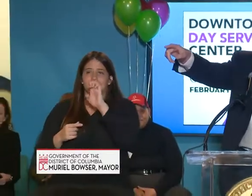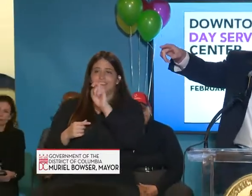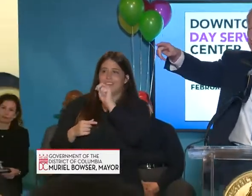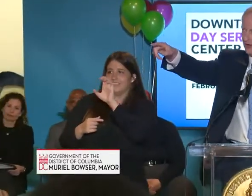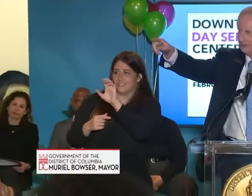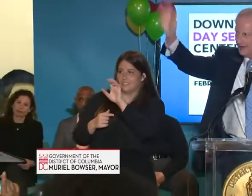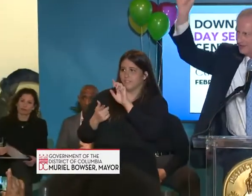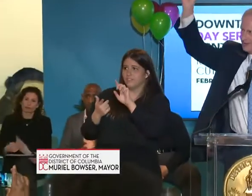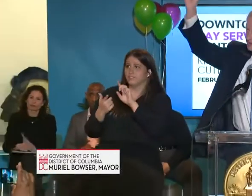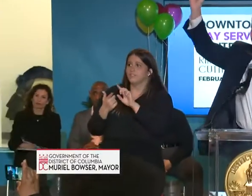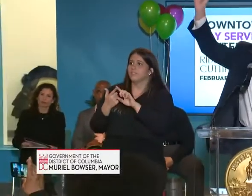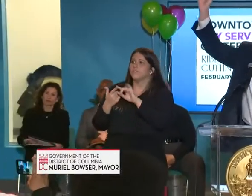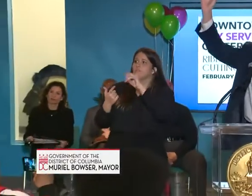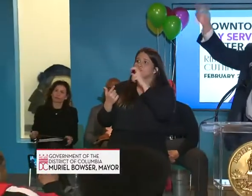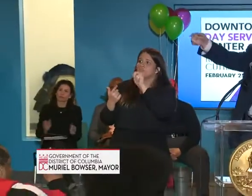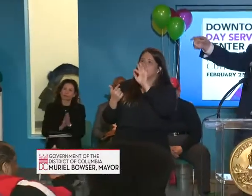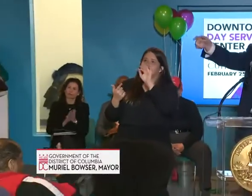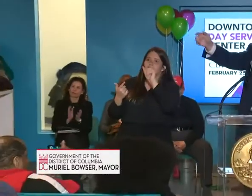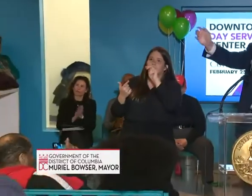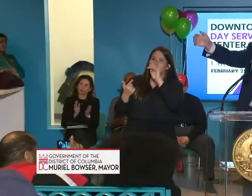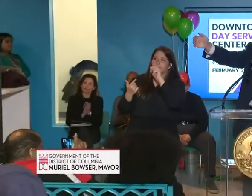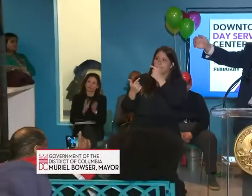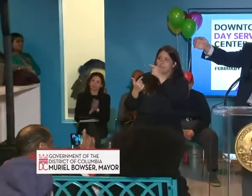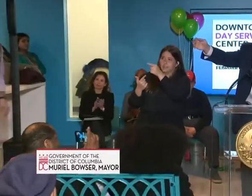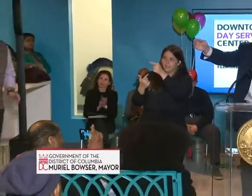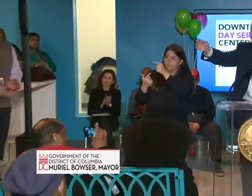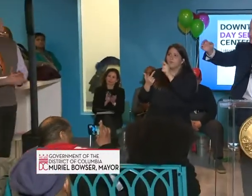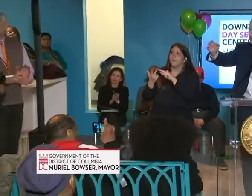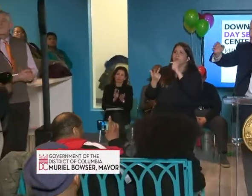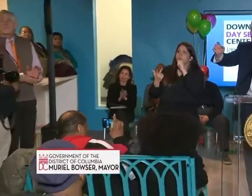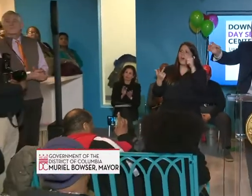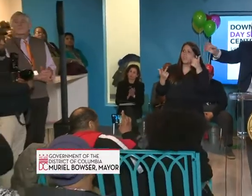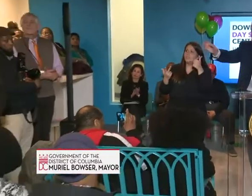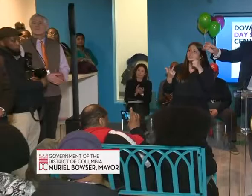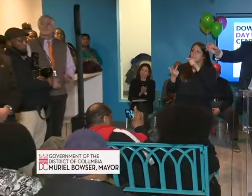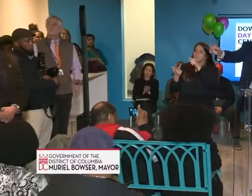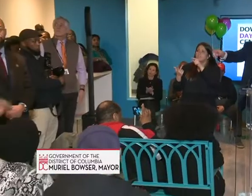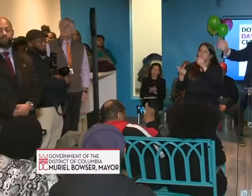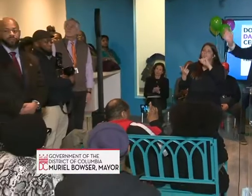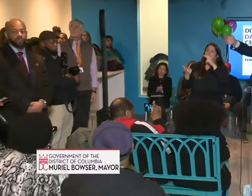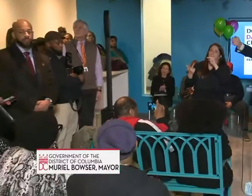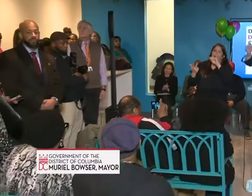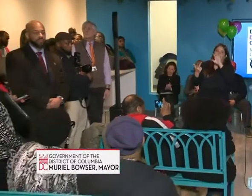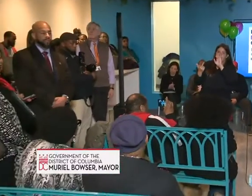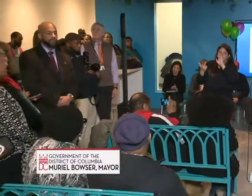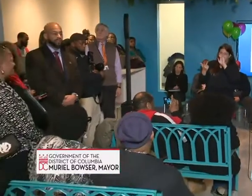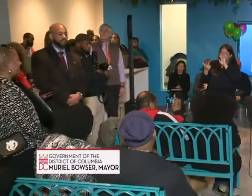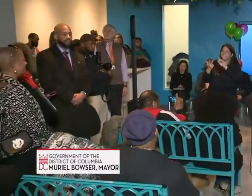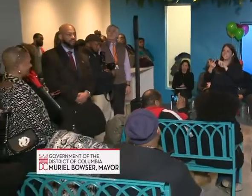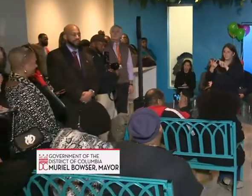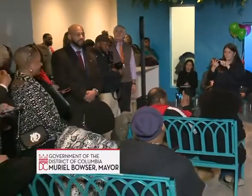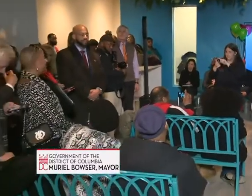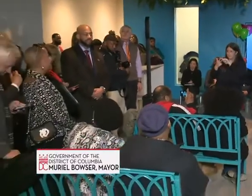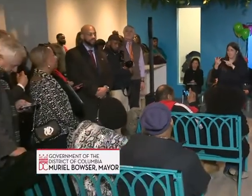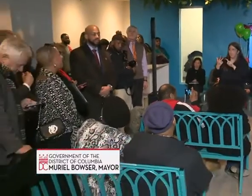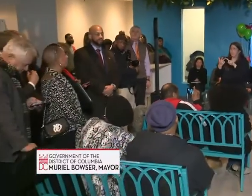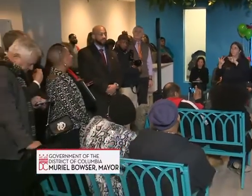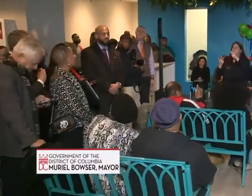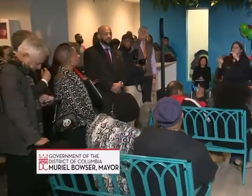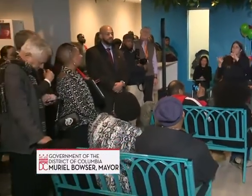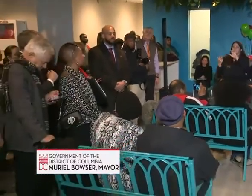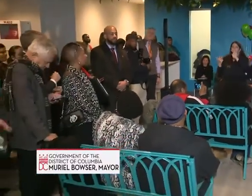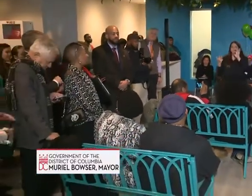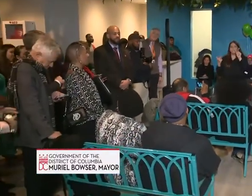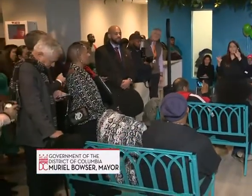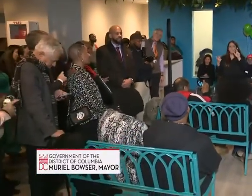in Logan Circle, John Fanning, is here. John, give him a round of applause. And who else is here? You mentioned some other. Oh, yeah. Give her a round. Say your name real loud.